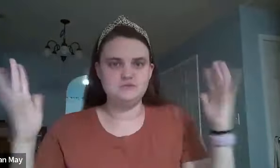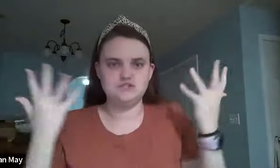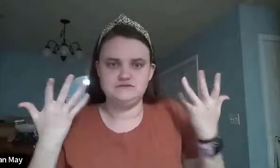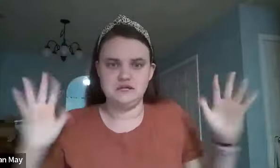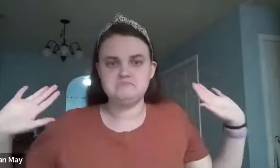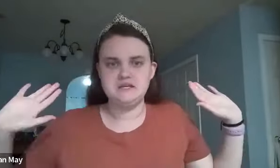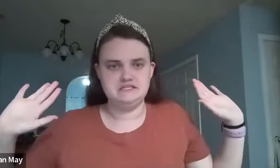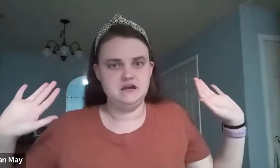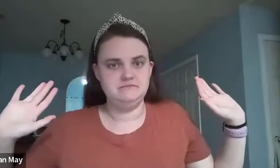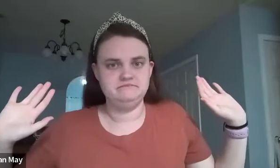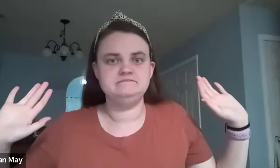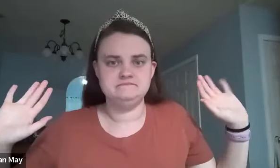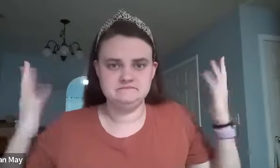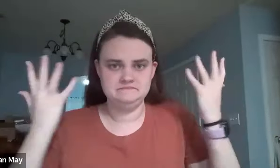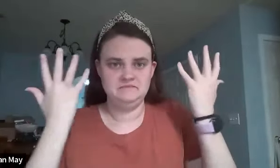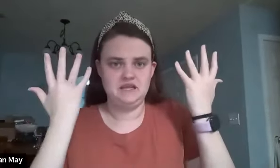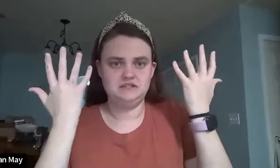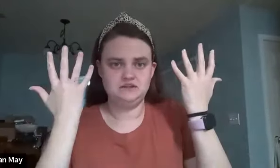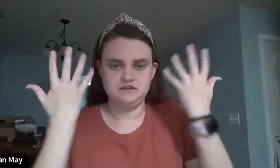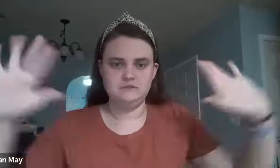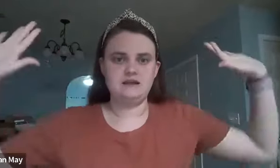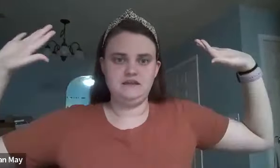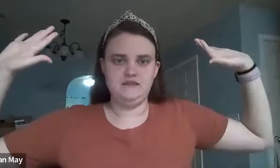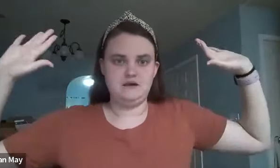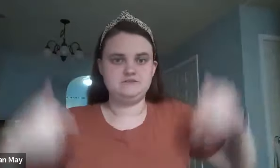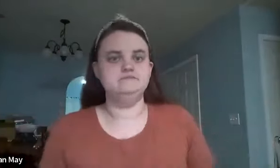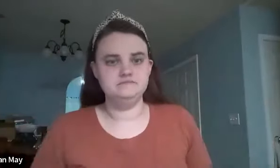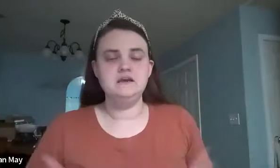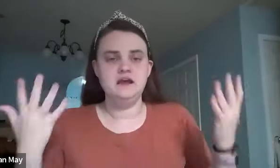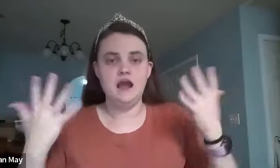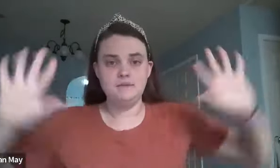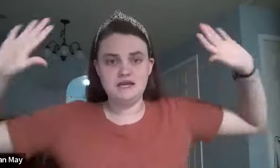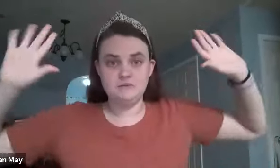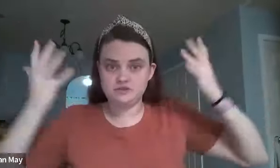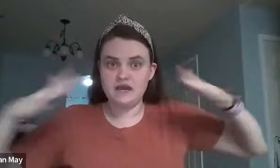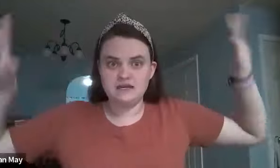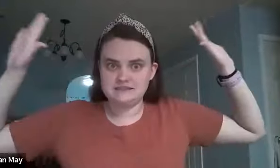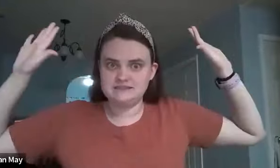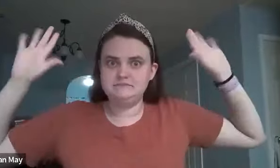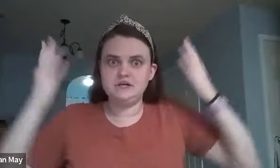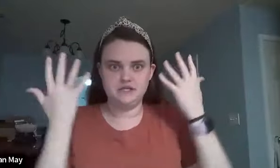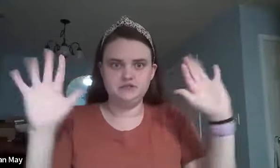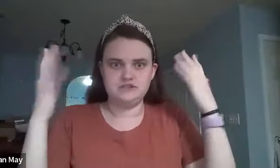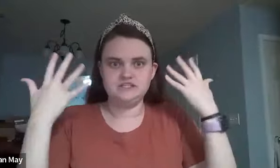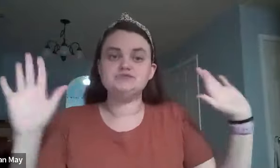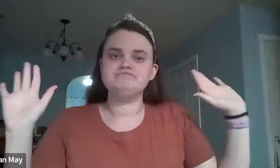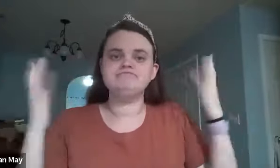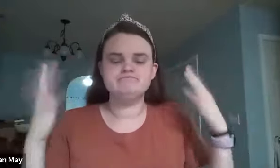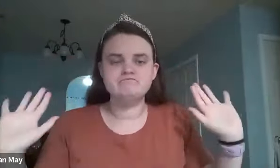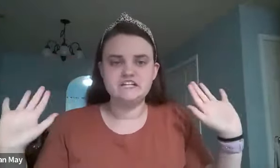motion of like it's done. And so you start the back and then out. I'm adding more dramatics, but usually it's just